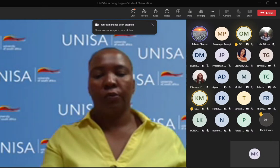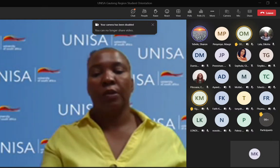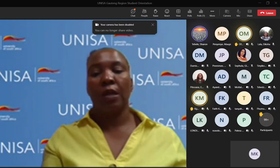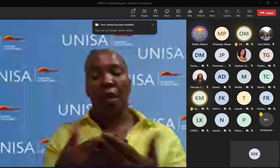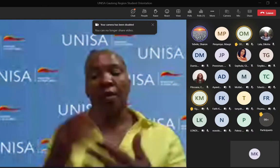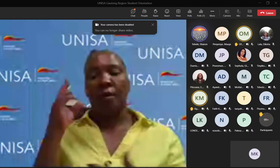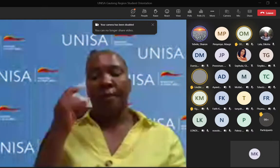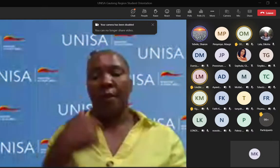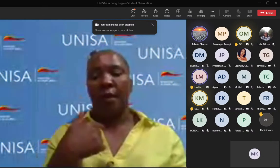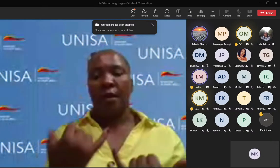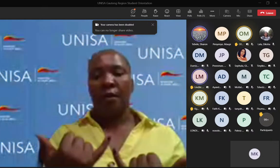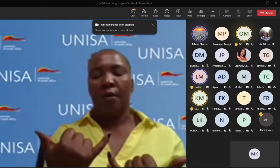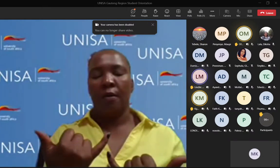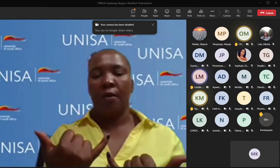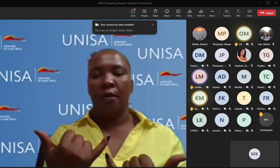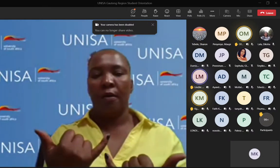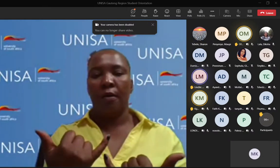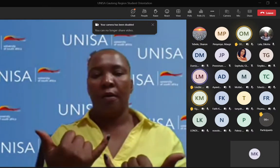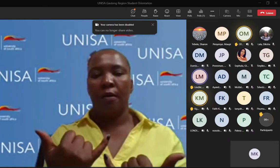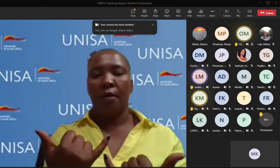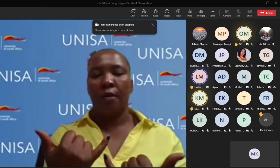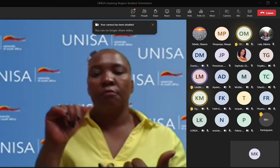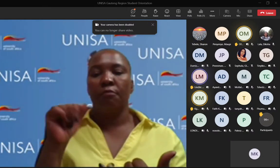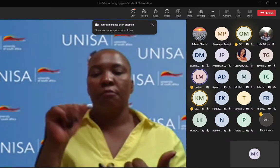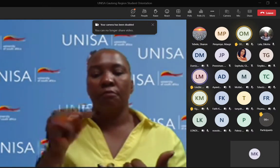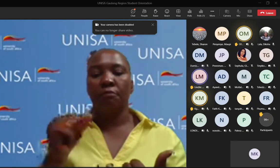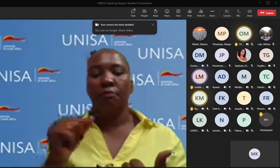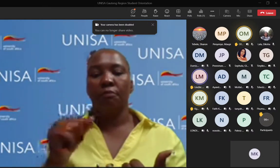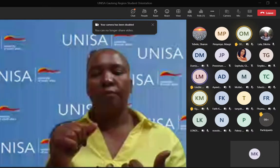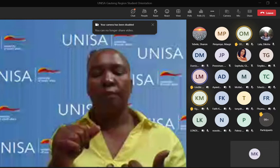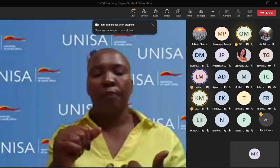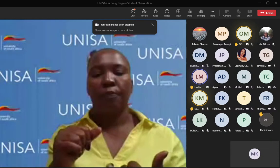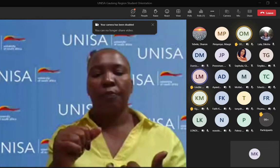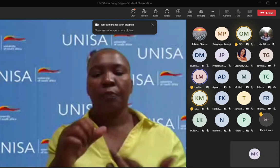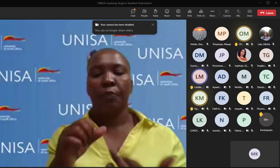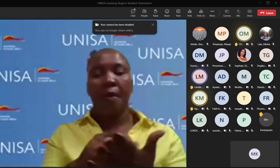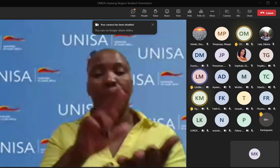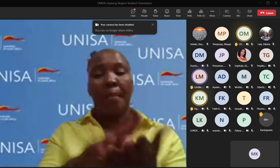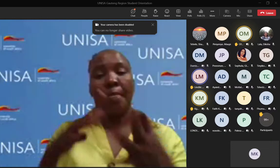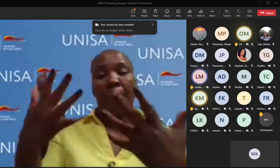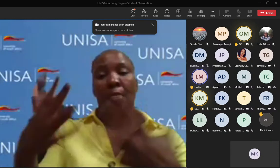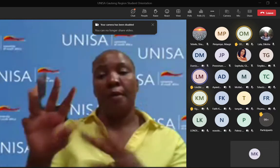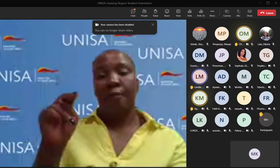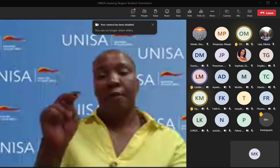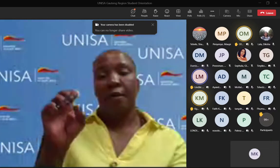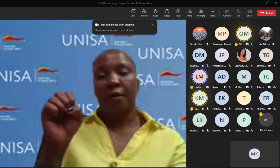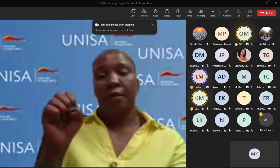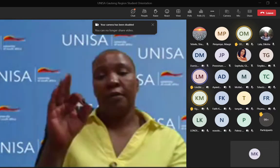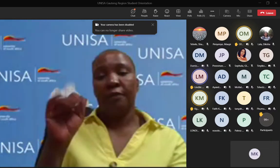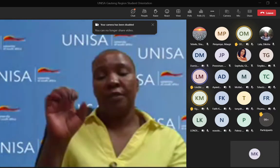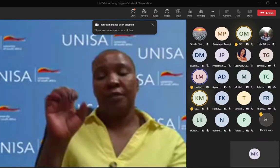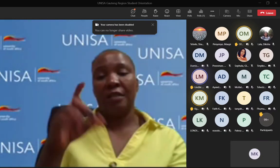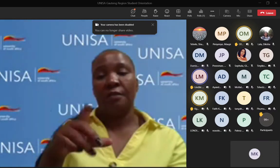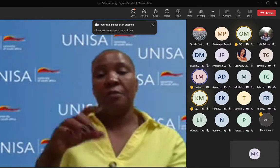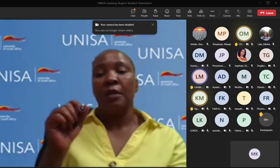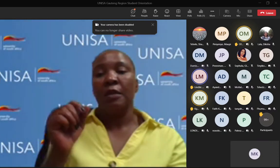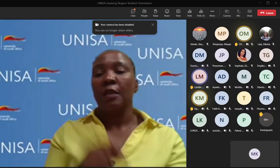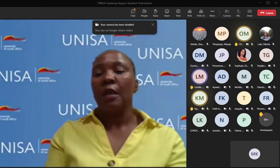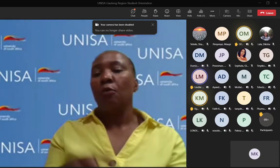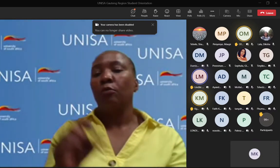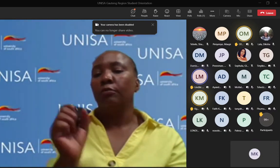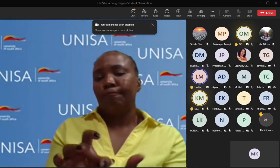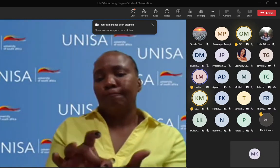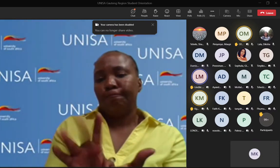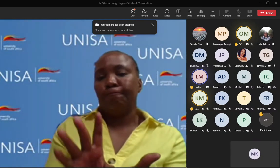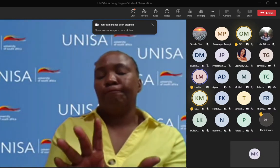yes yes uh all right the thing is I applied for nest first but then I was rejected uh reason being